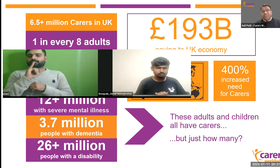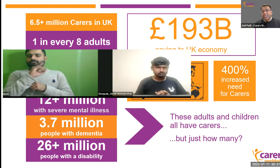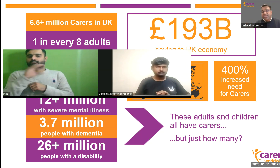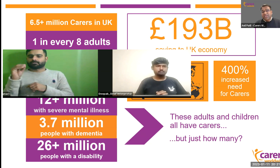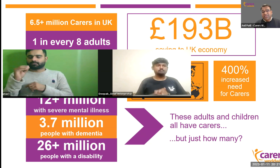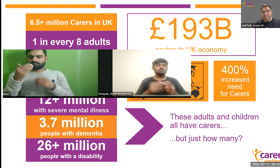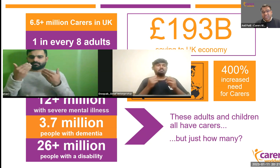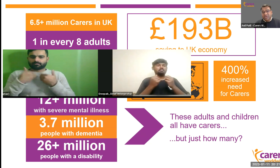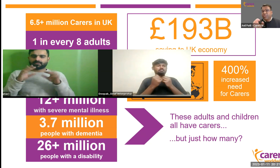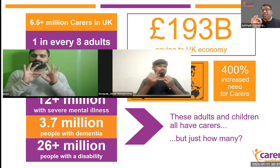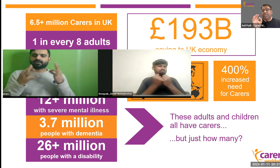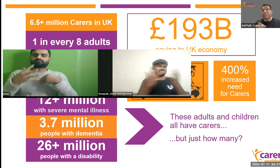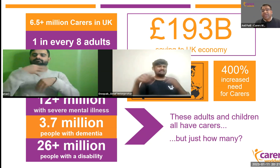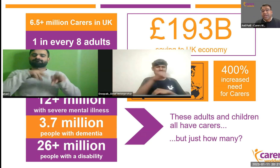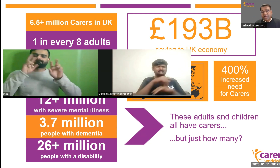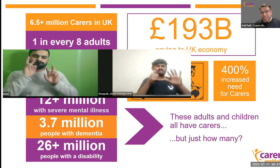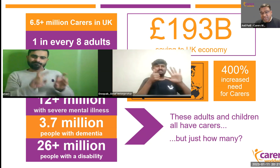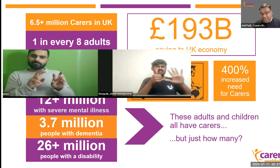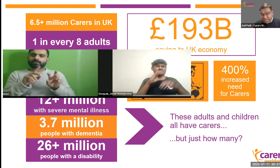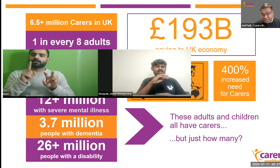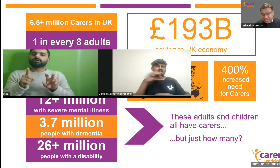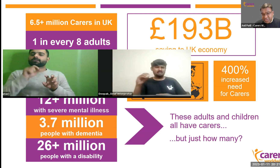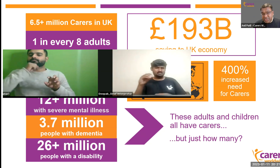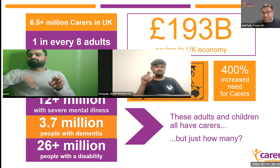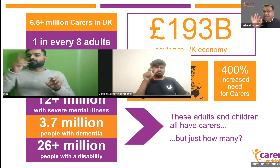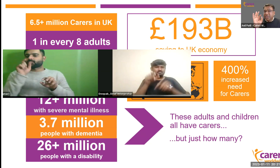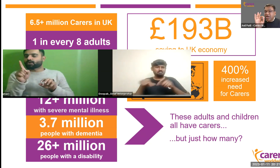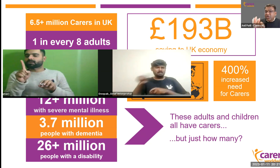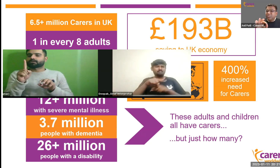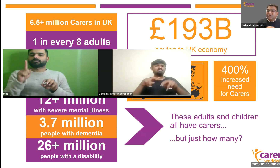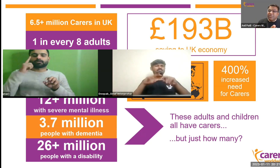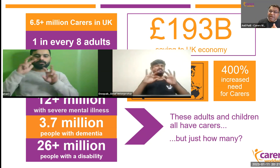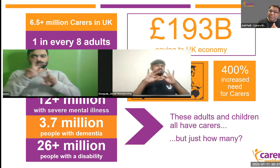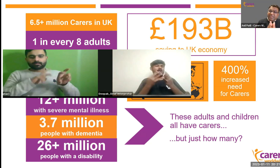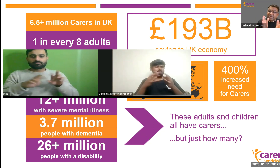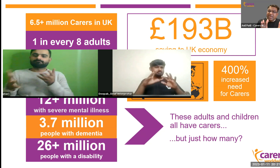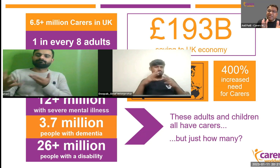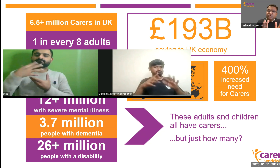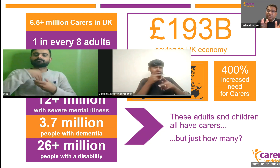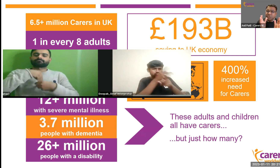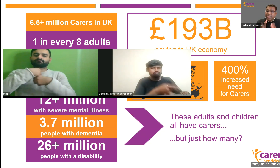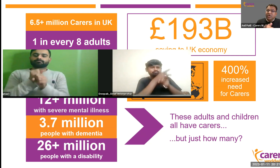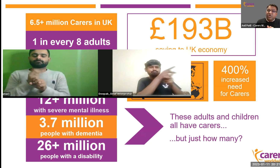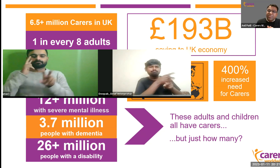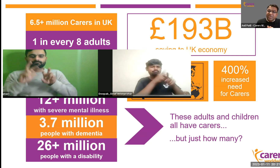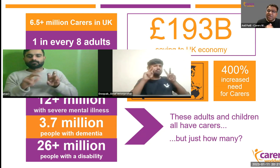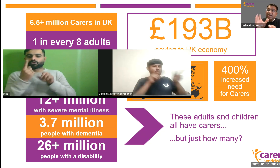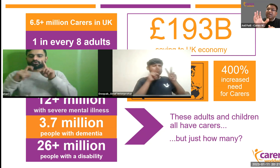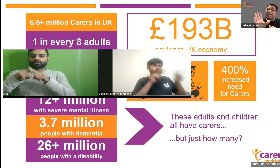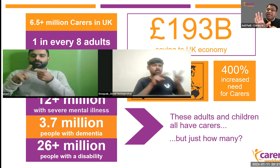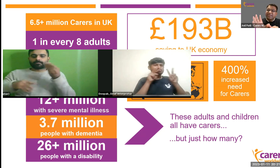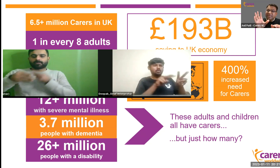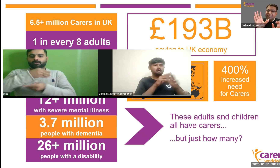million family carers are there. 1 in every 8 adults are carers. The contribution made by the carers to UK economy